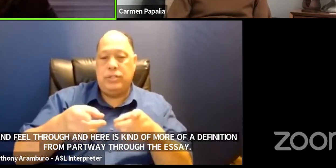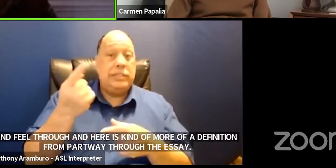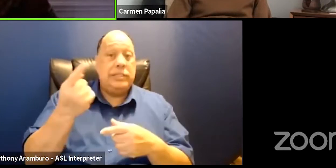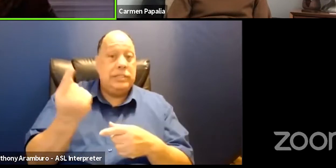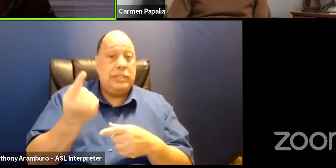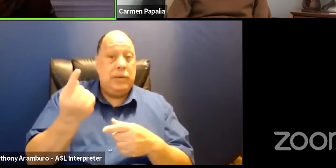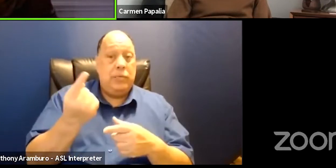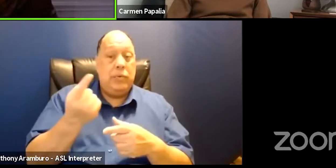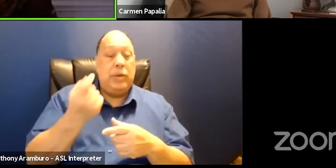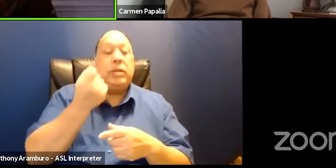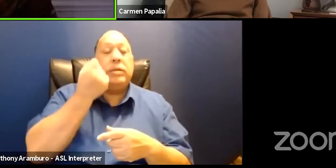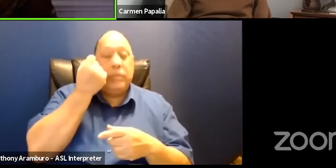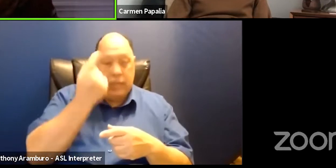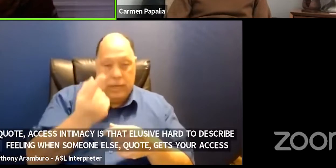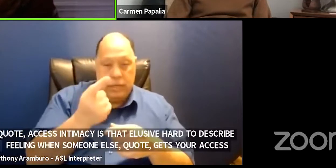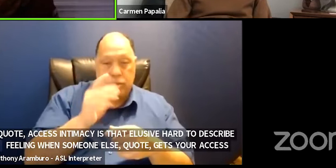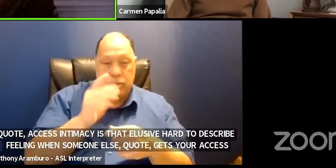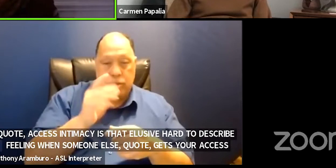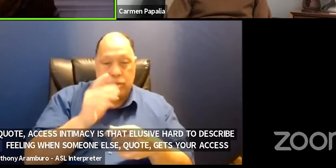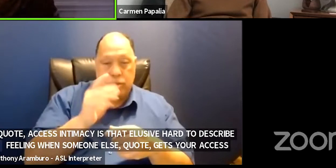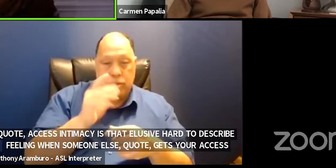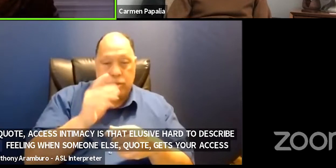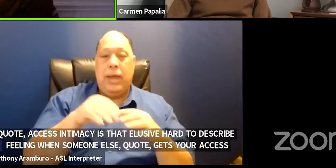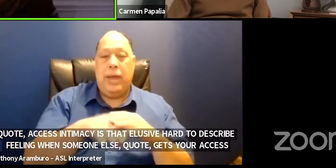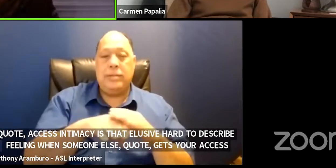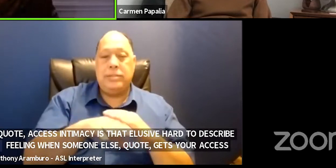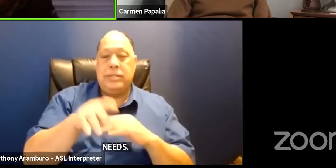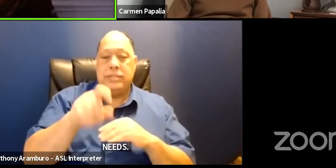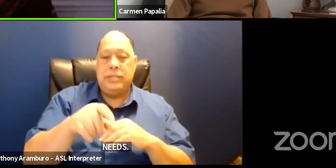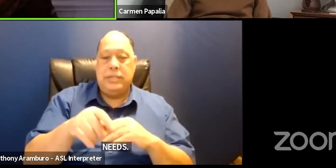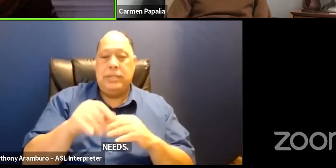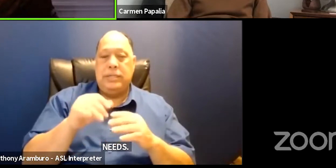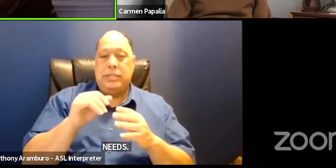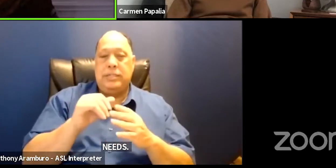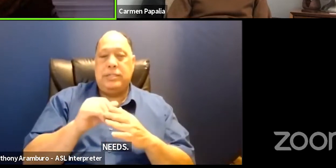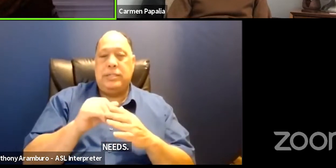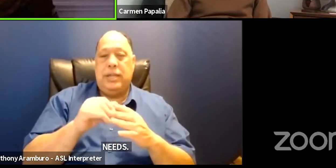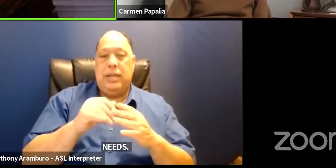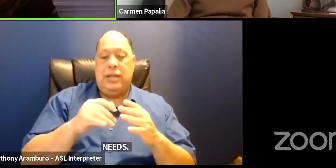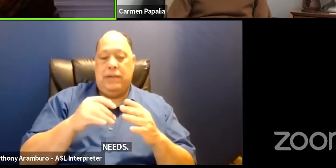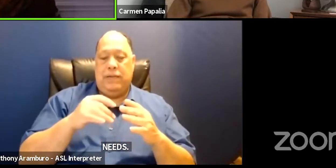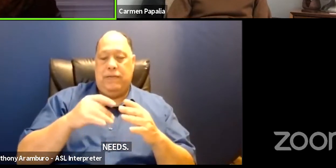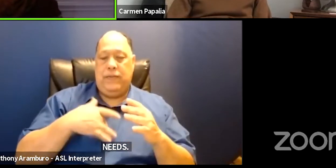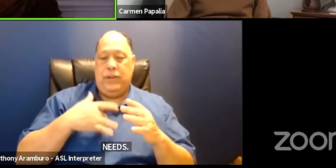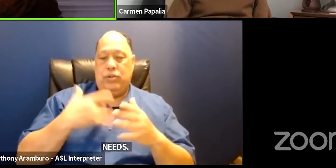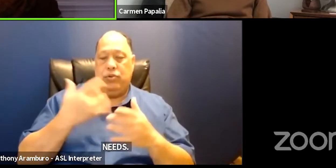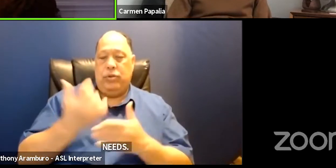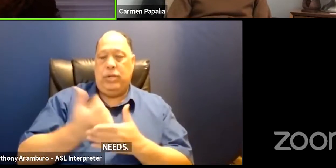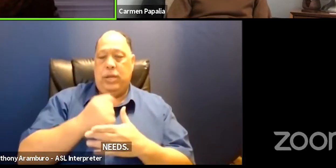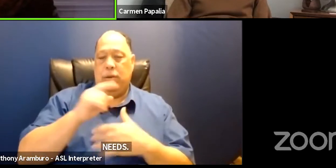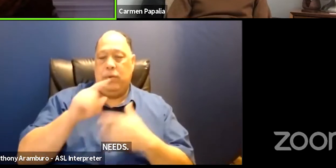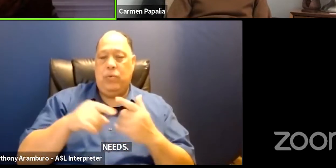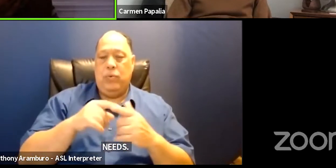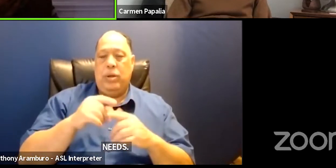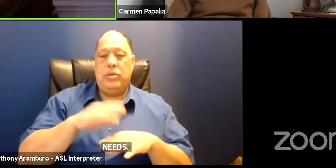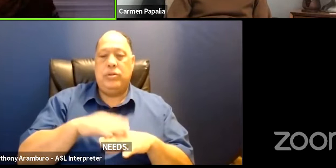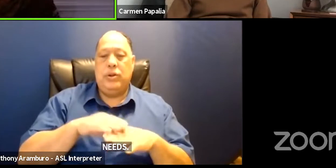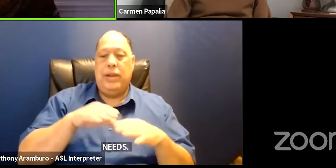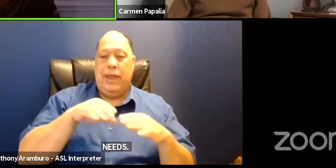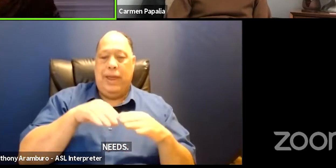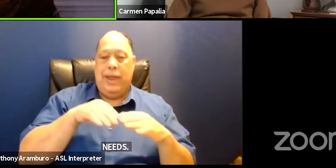access needs. The kind of eerie comfort that your disabled self feels with someone on a purely access